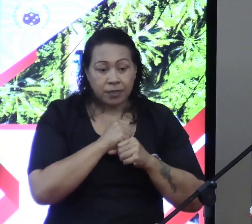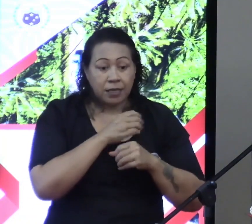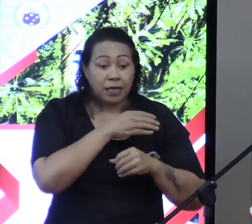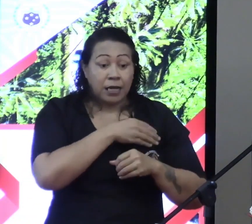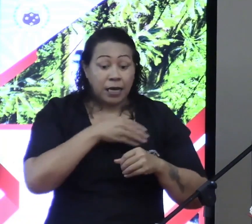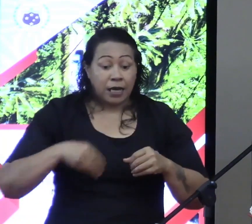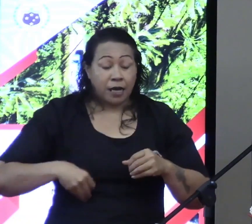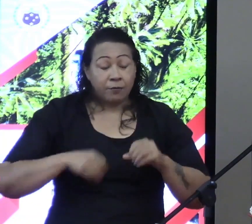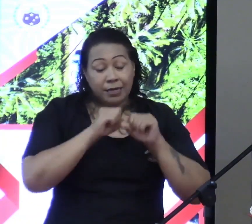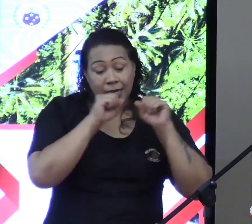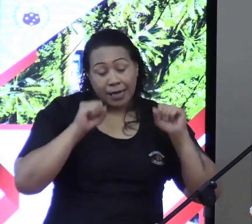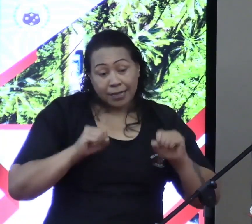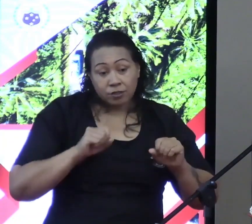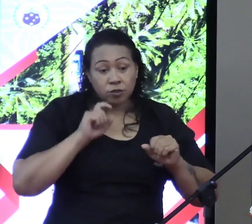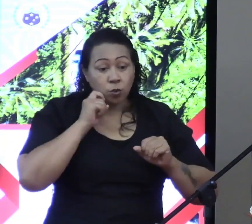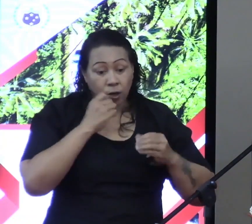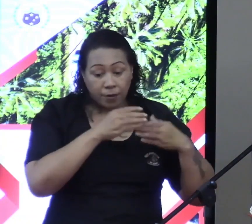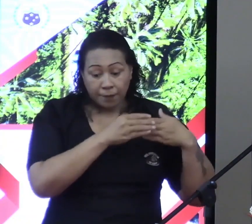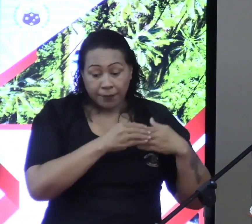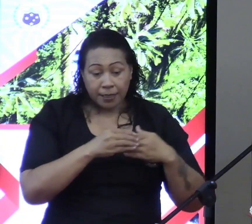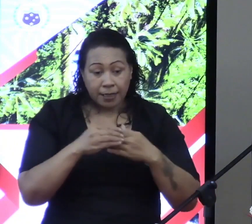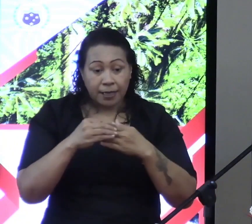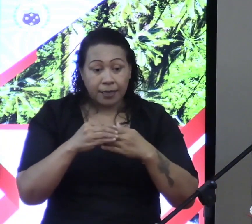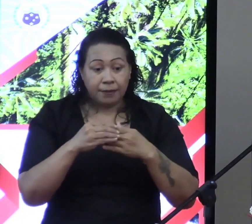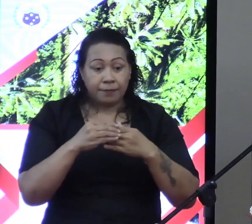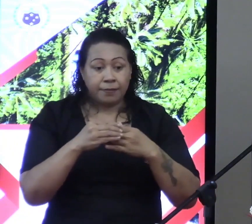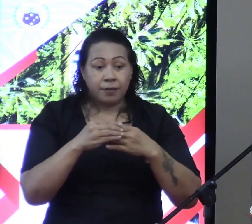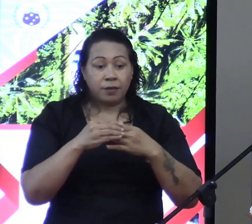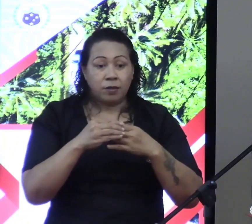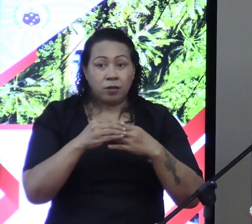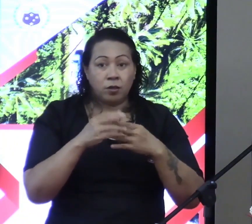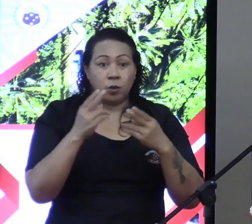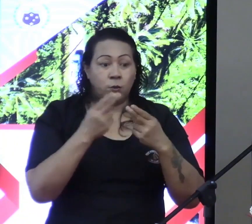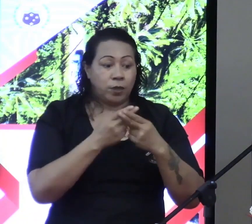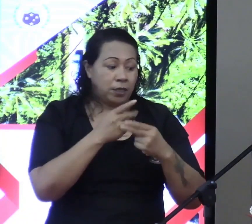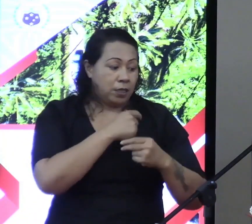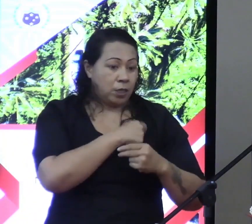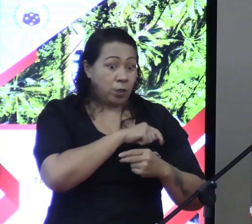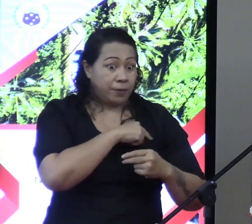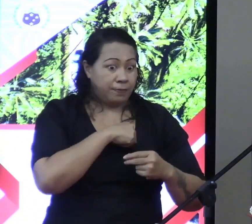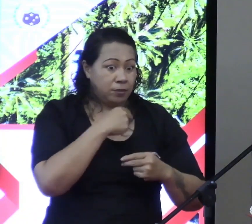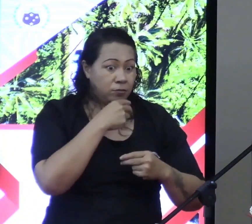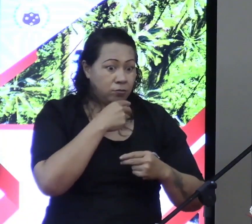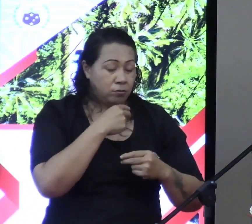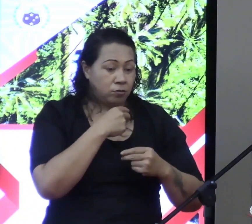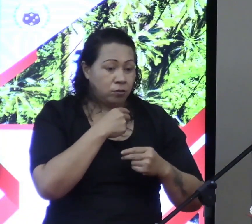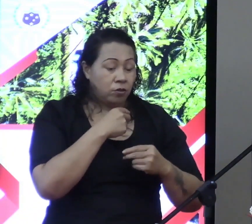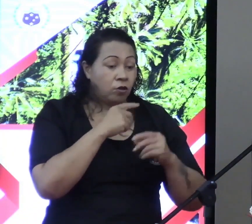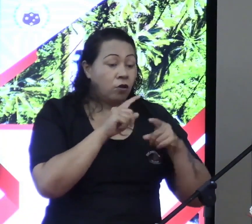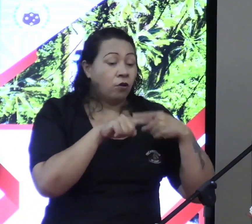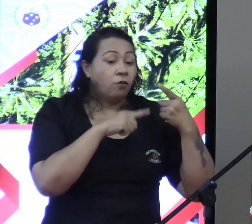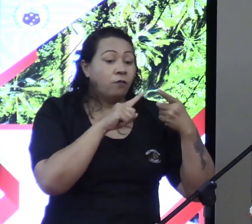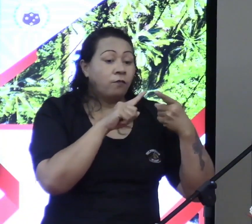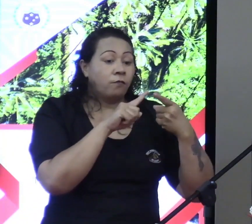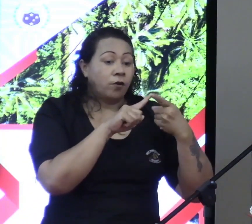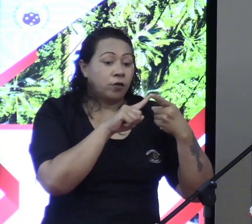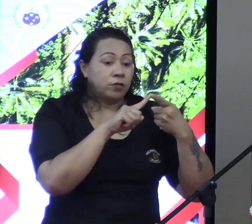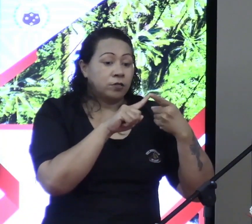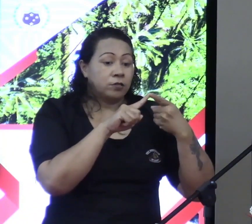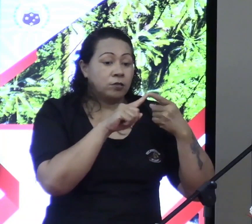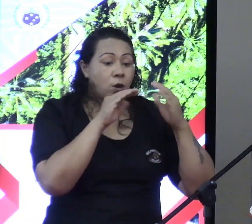government's actions will be guided by a commitment to, firstly, to promote a more